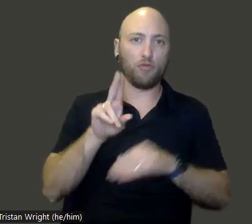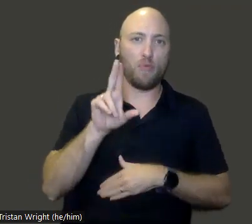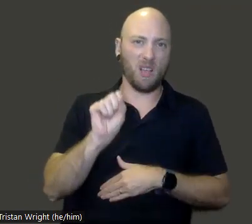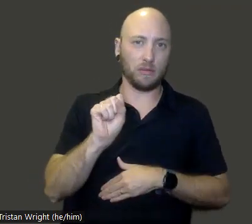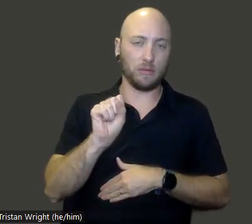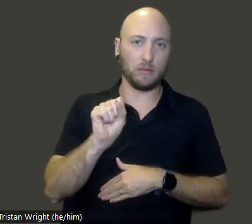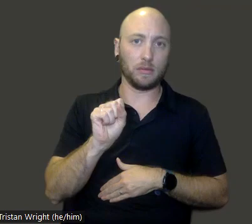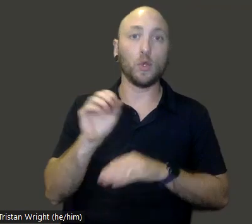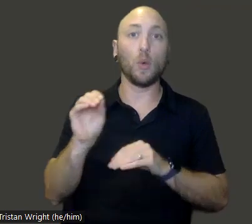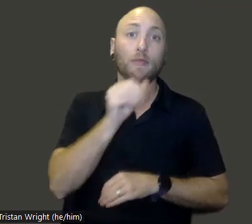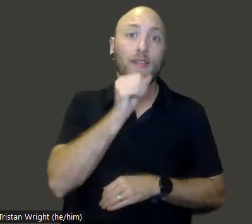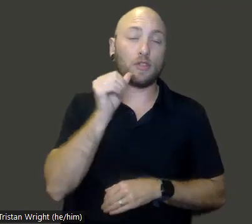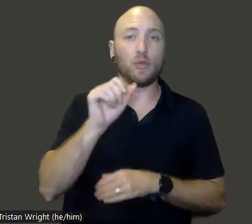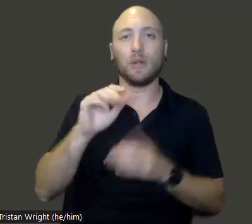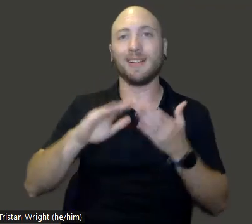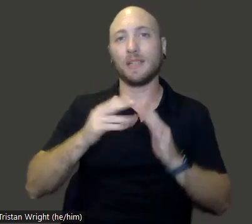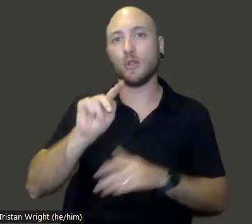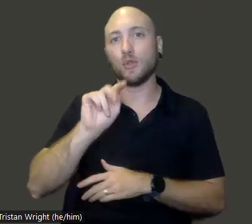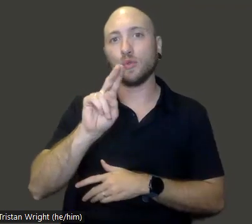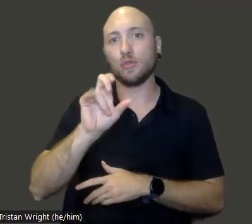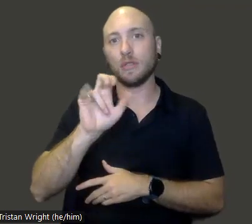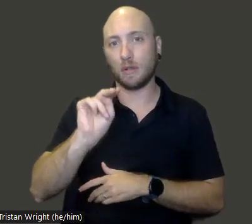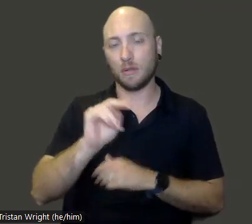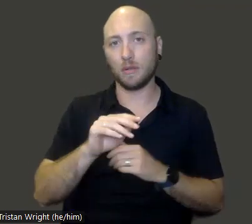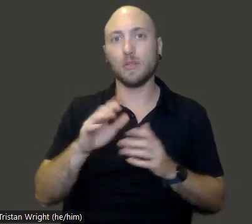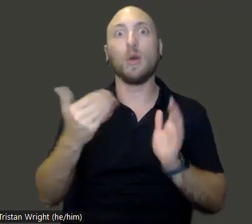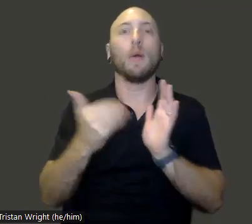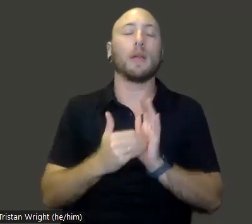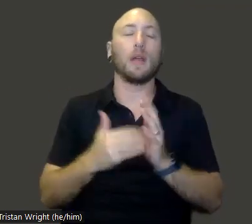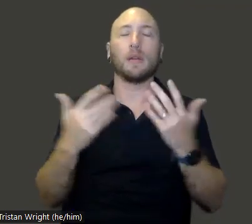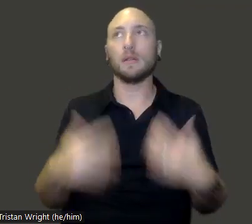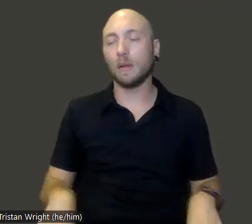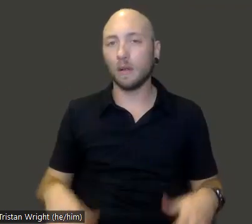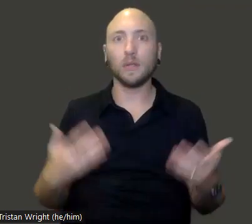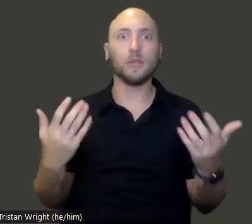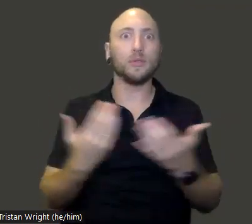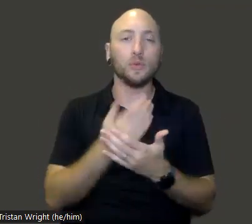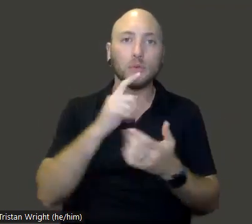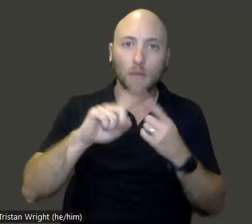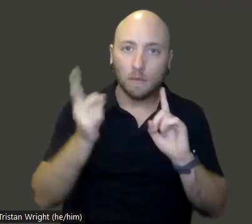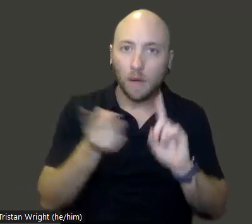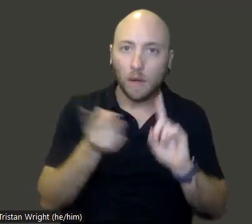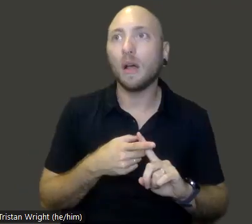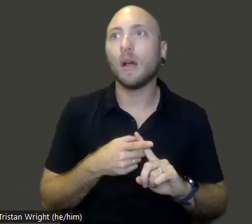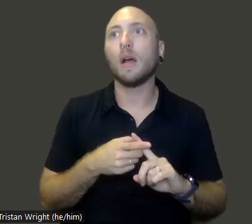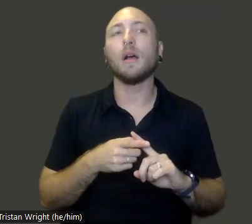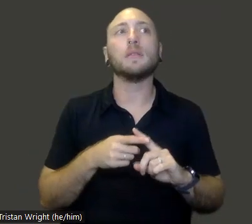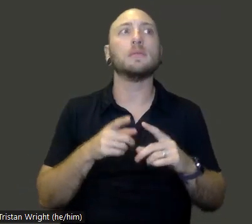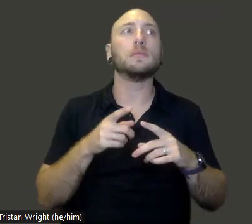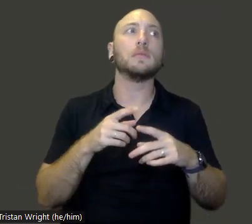to Tucson. And so I'm going through that process again of, you know, of trying to figure